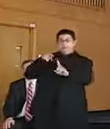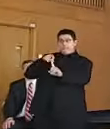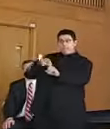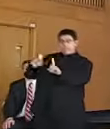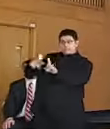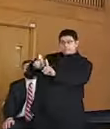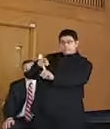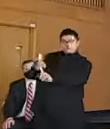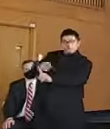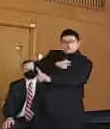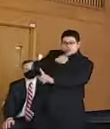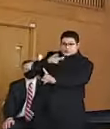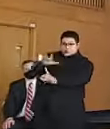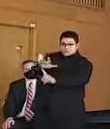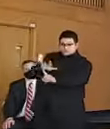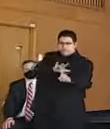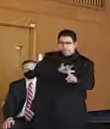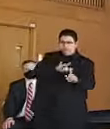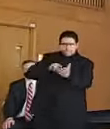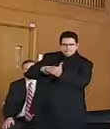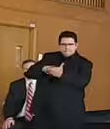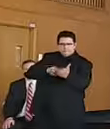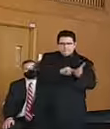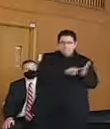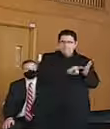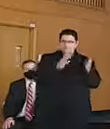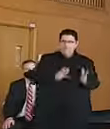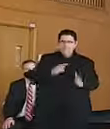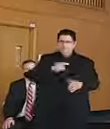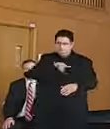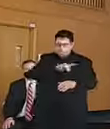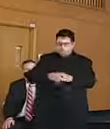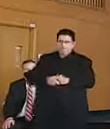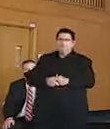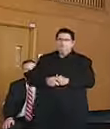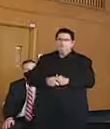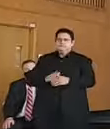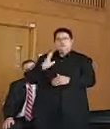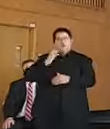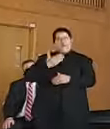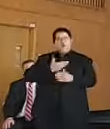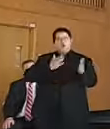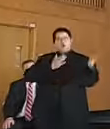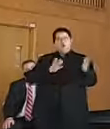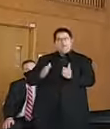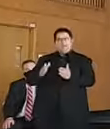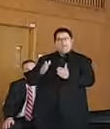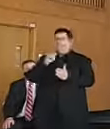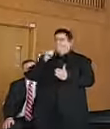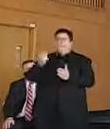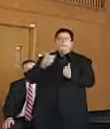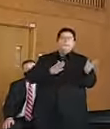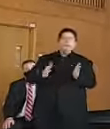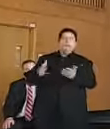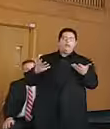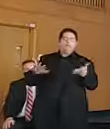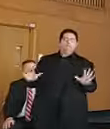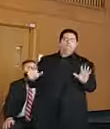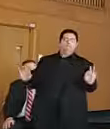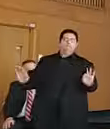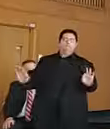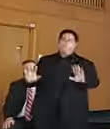lead, how to prepare, and we are putting it in action. Our plans are not just plans, they are currently in